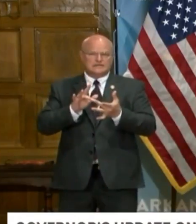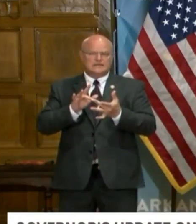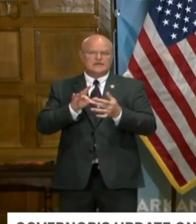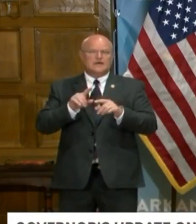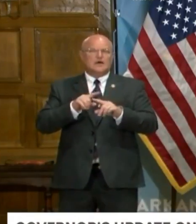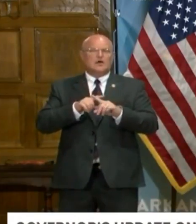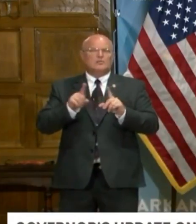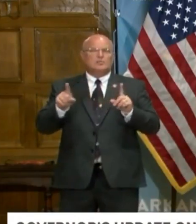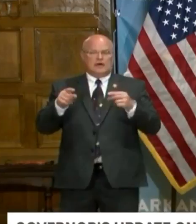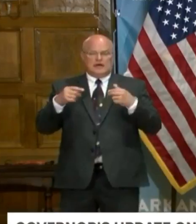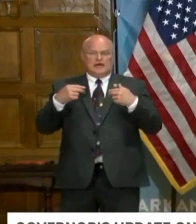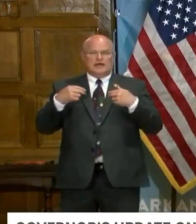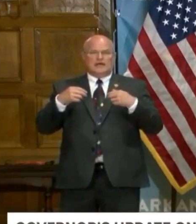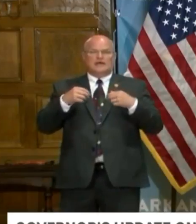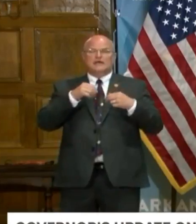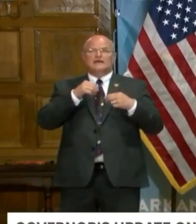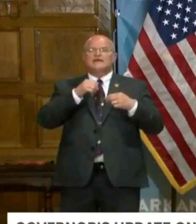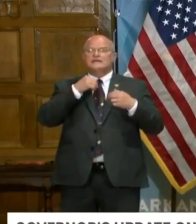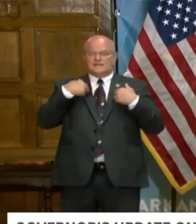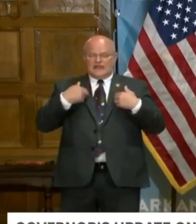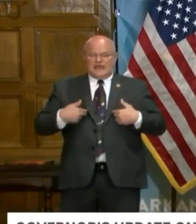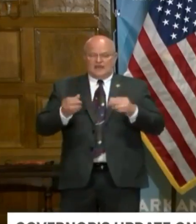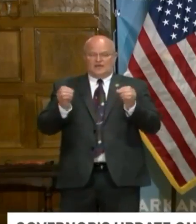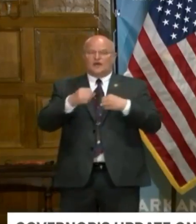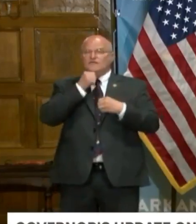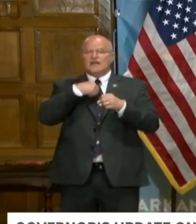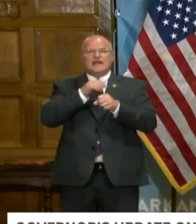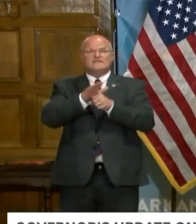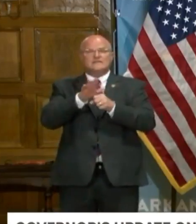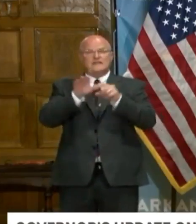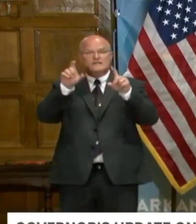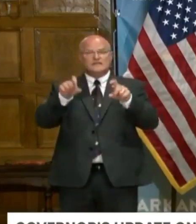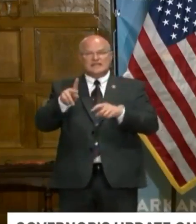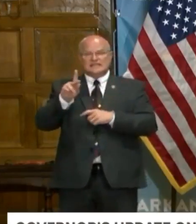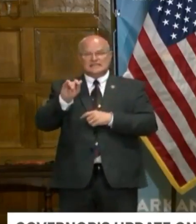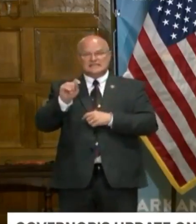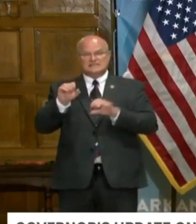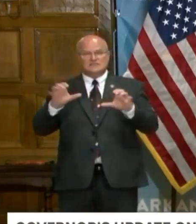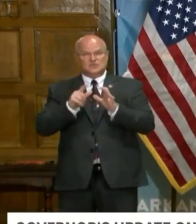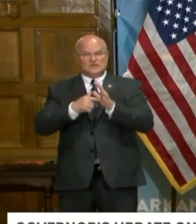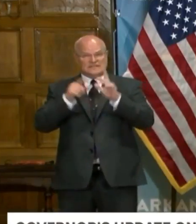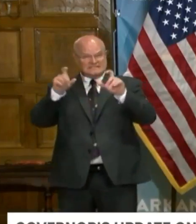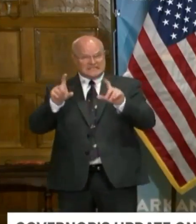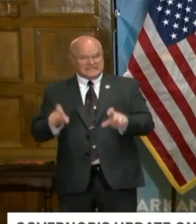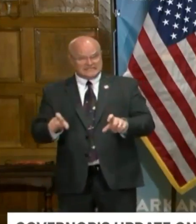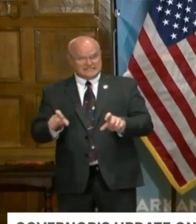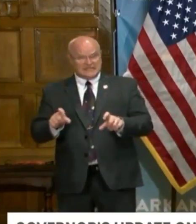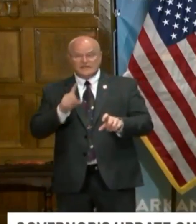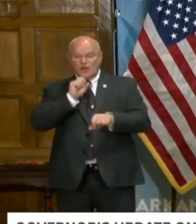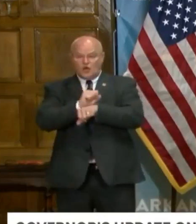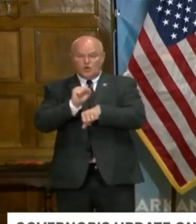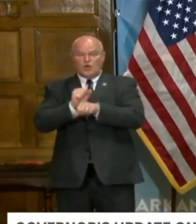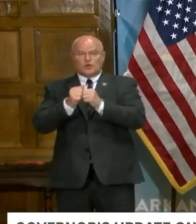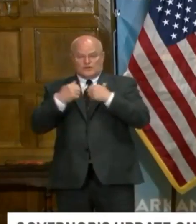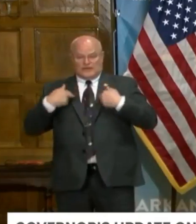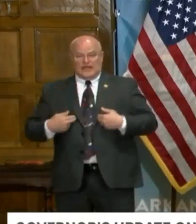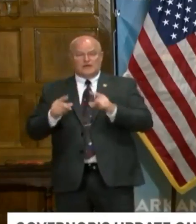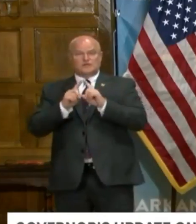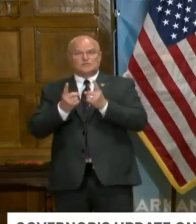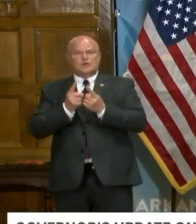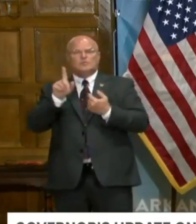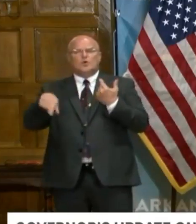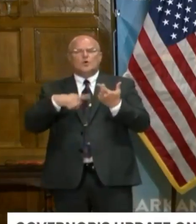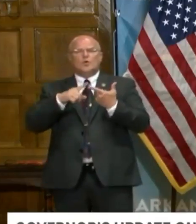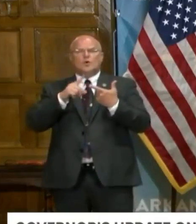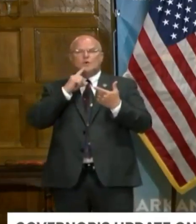health office there does not have enough test kits to be able to do this testing, and they are working with the health department. When